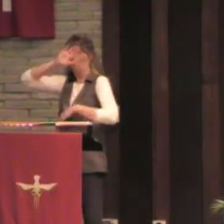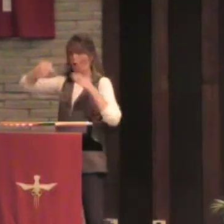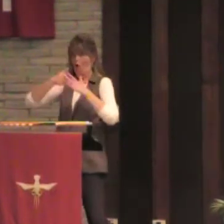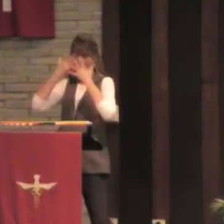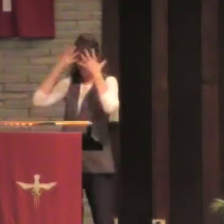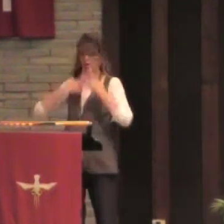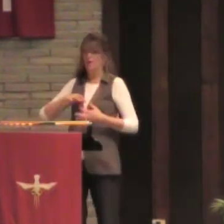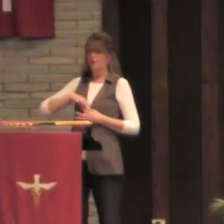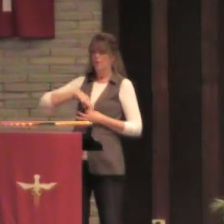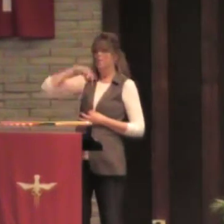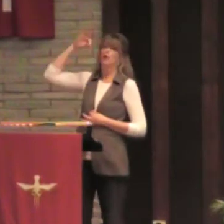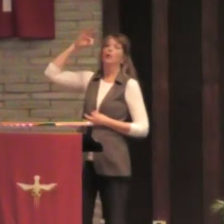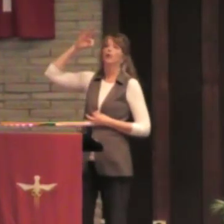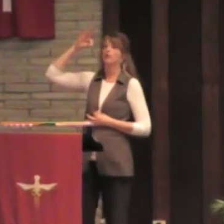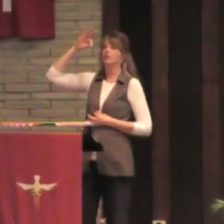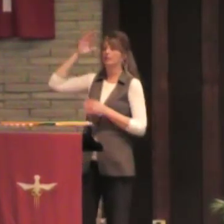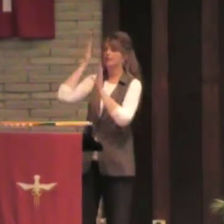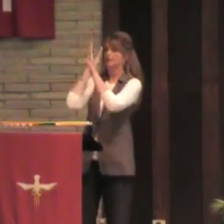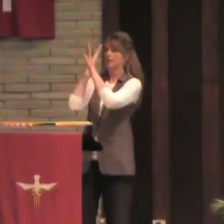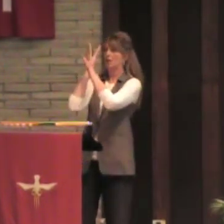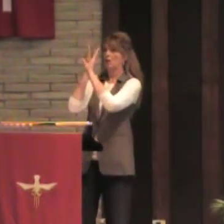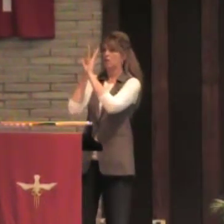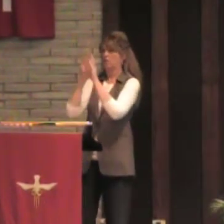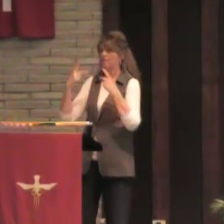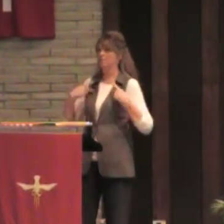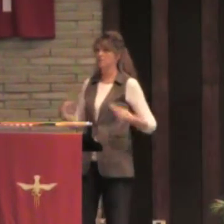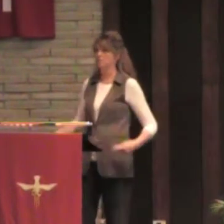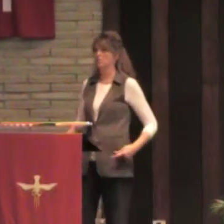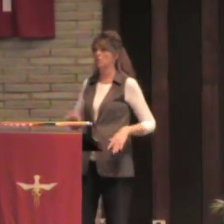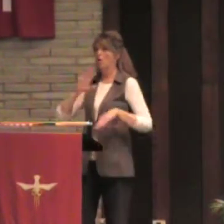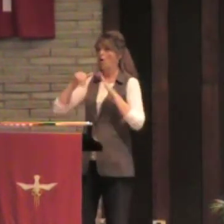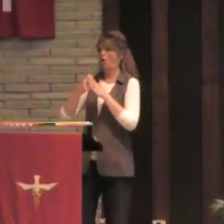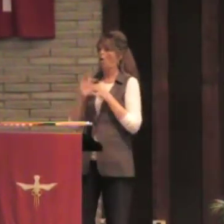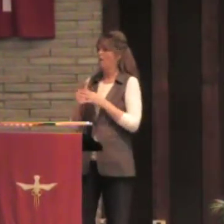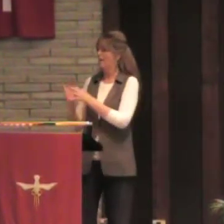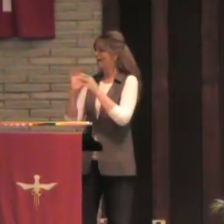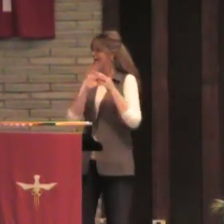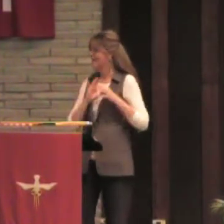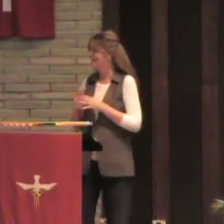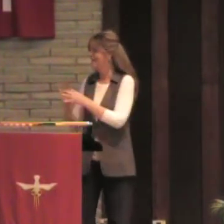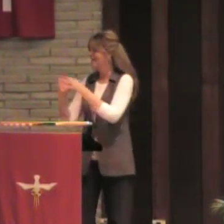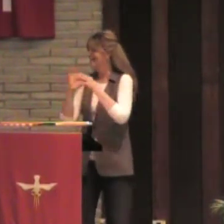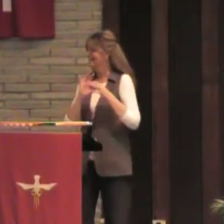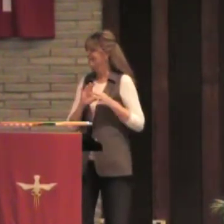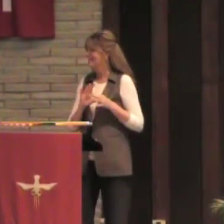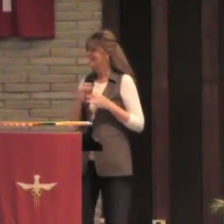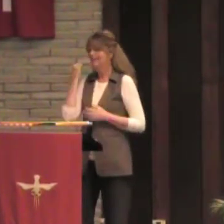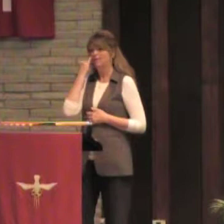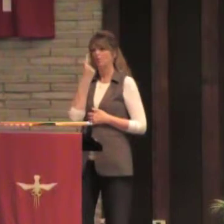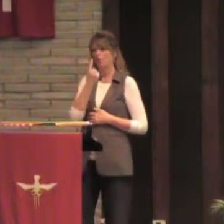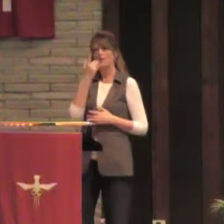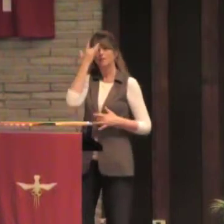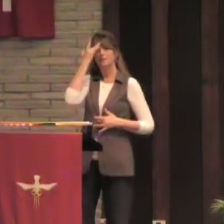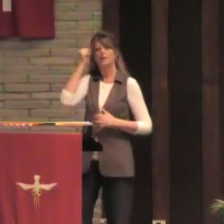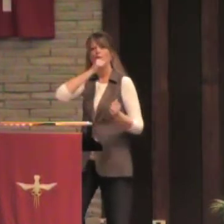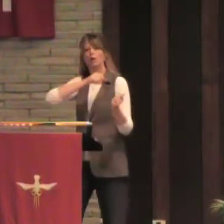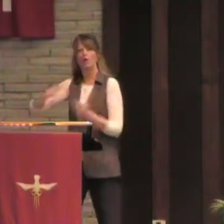clean up our health and we can improve, and our spirits, our psyches, and our physical bodies